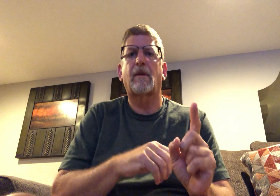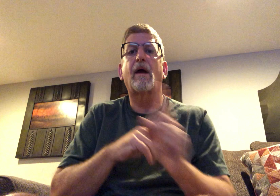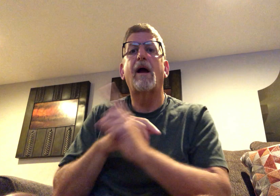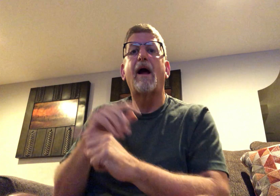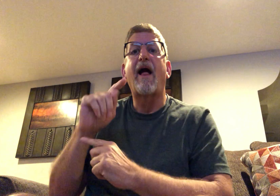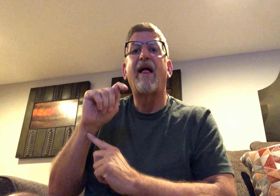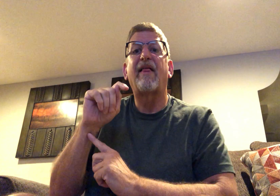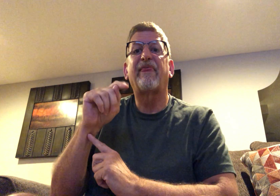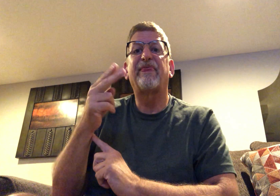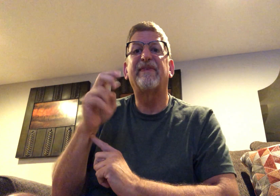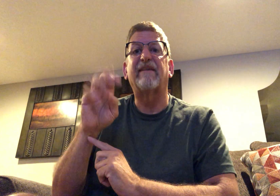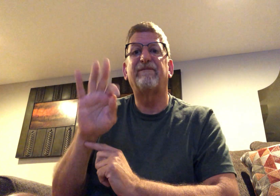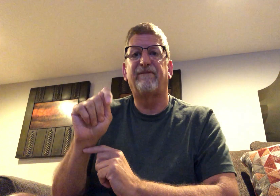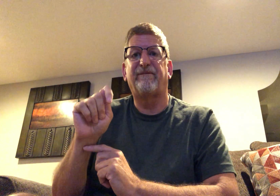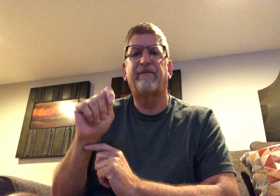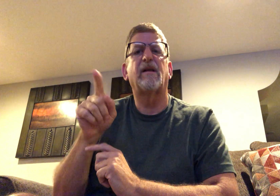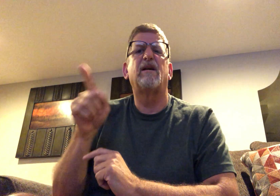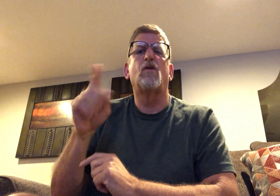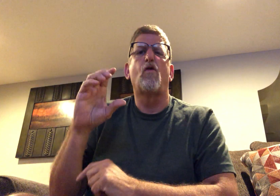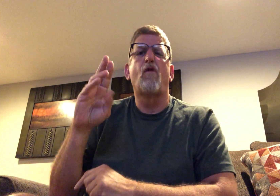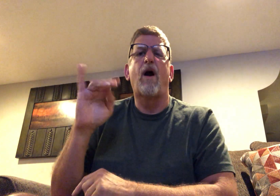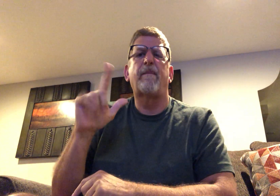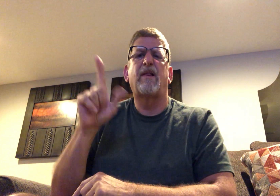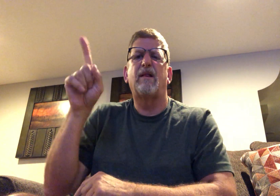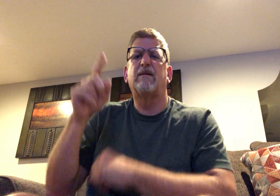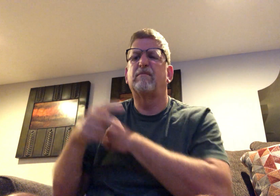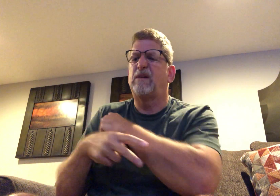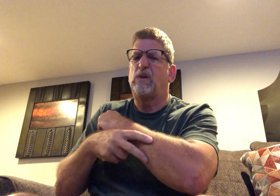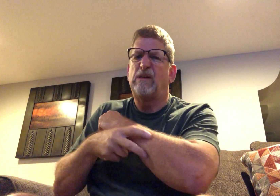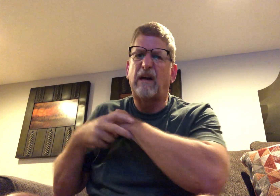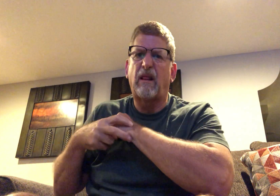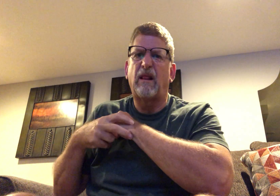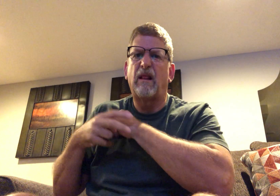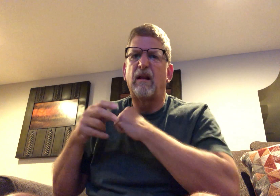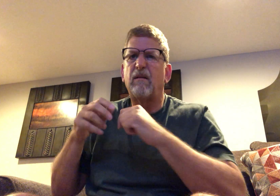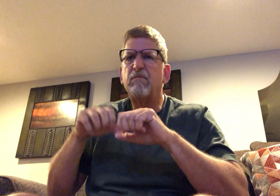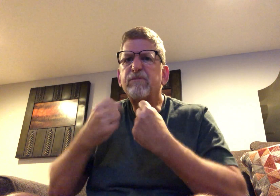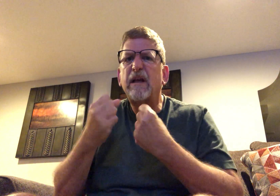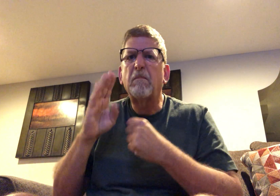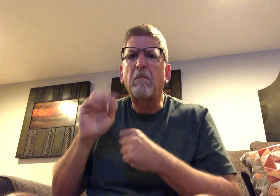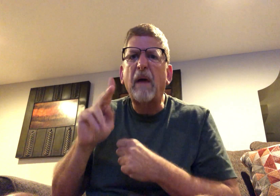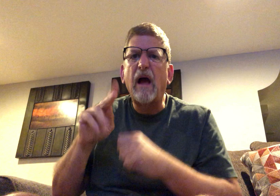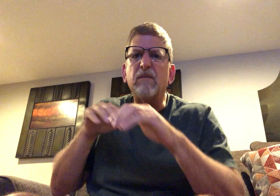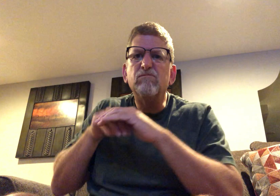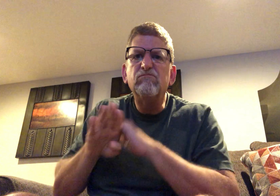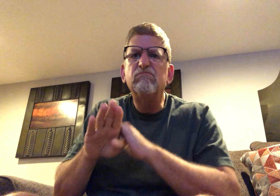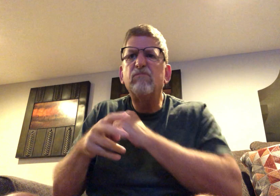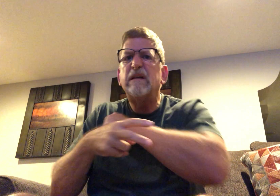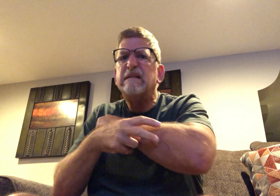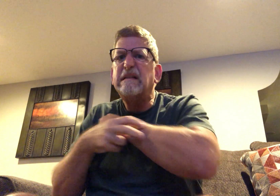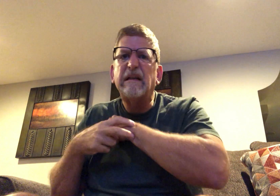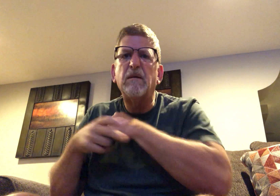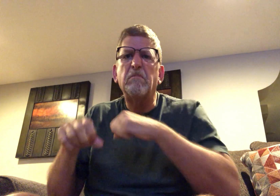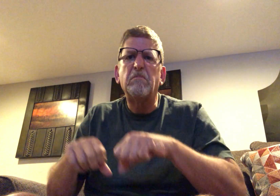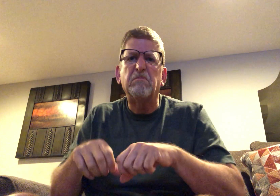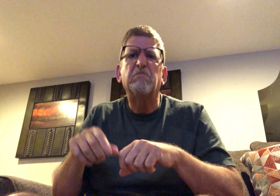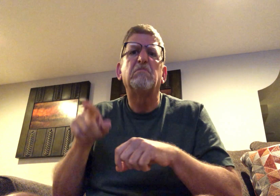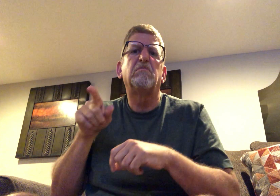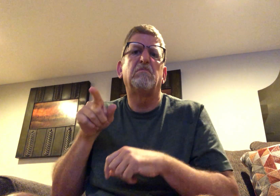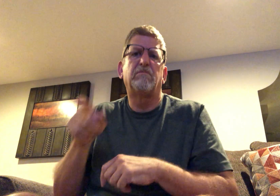a multiple of Western countries, and it was after Hunter Biden stuff was done. Yeah, look, you should have your hand on your face. You know why? This is